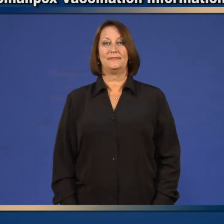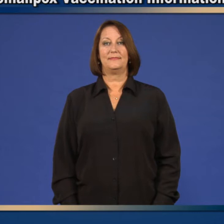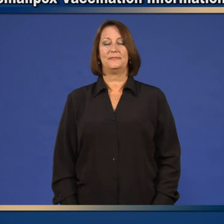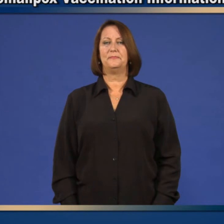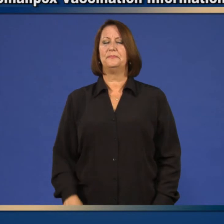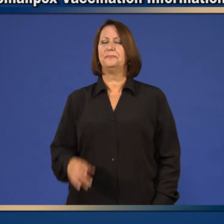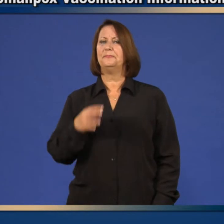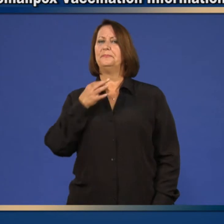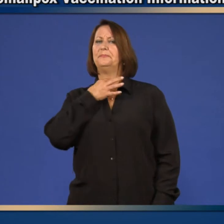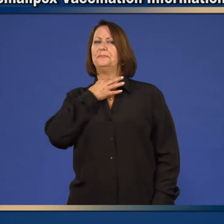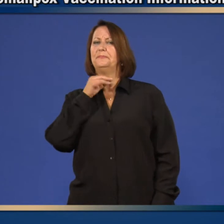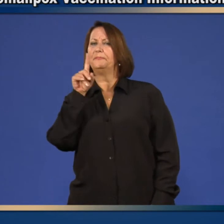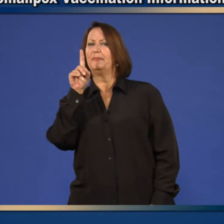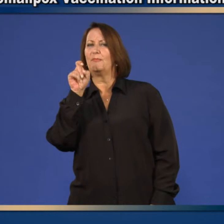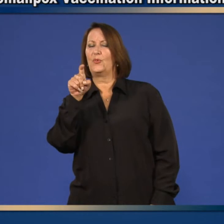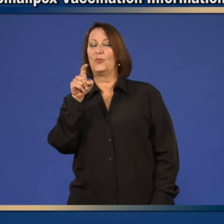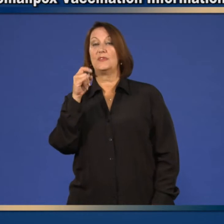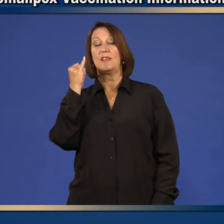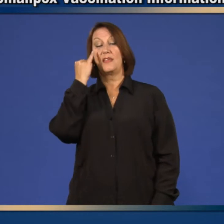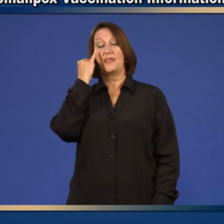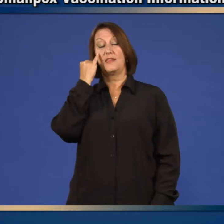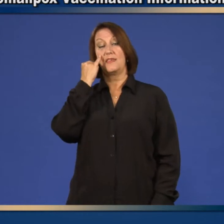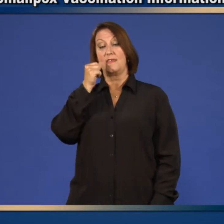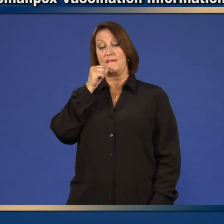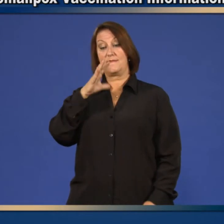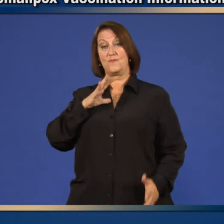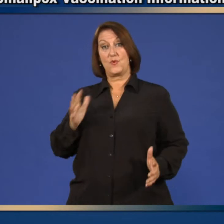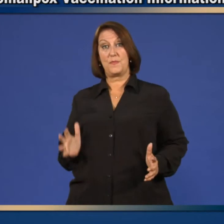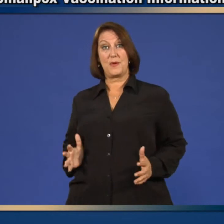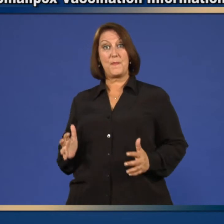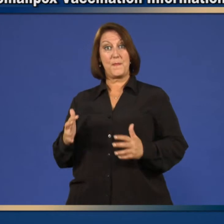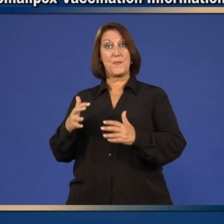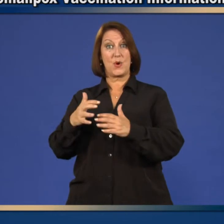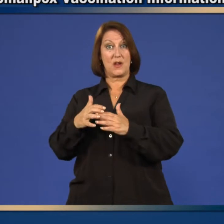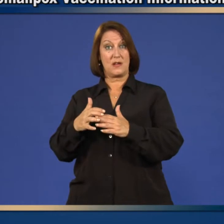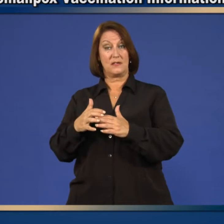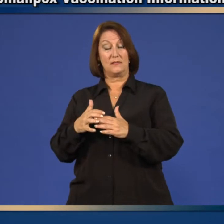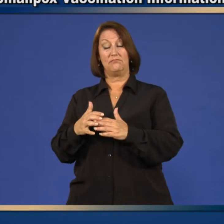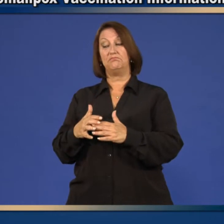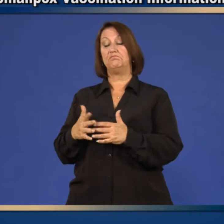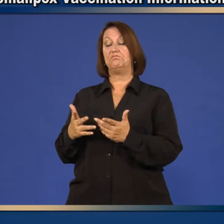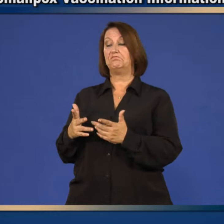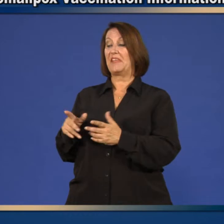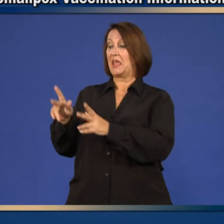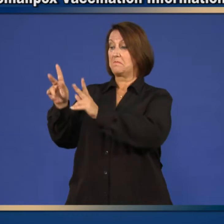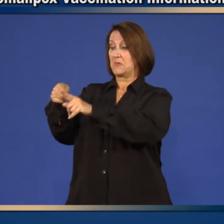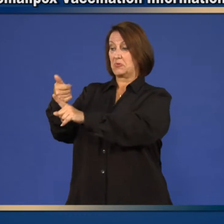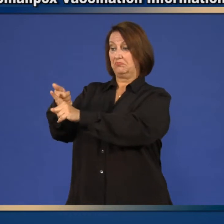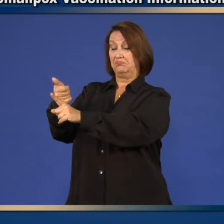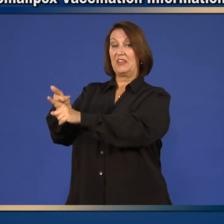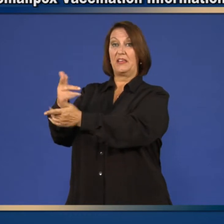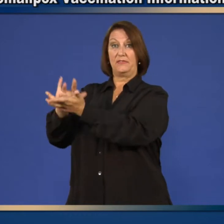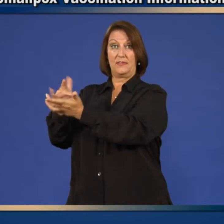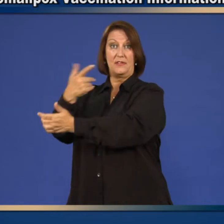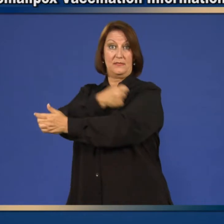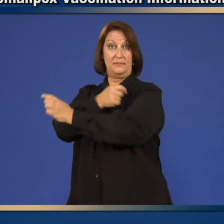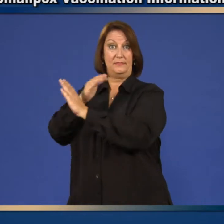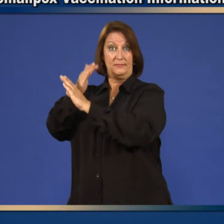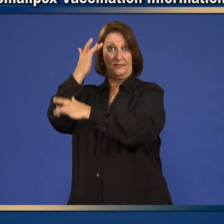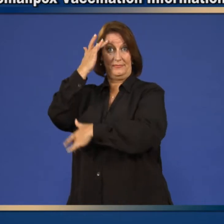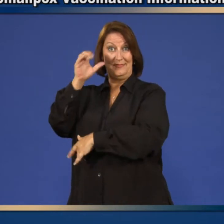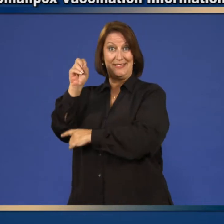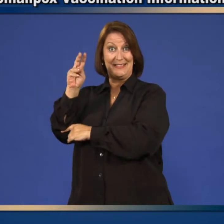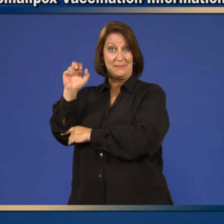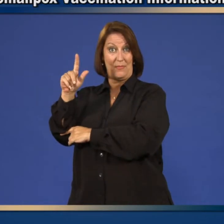Is it safe for pregnant women to have contact with a person who has recently received the smallpox vaccine?